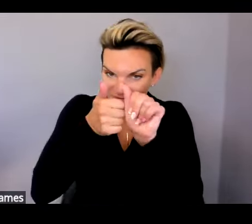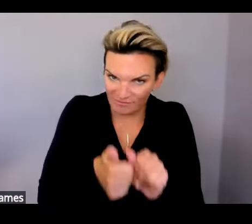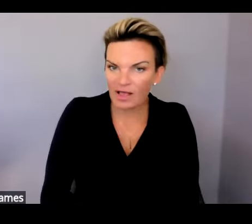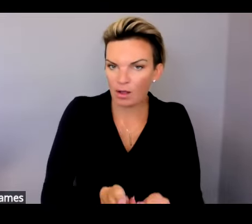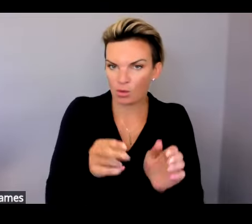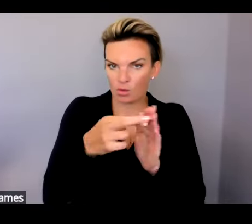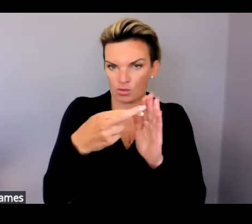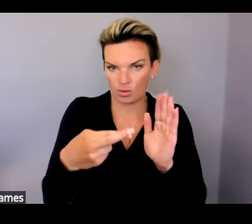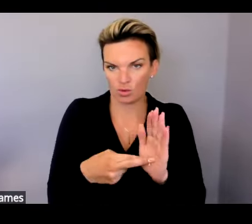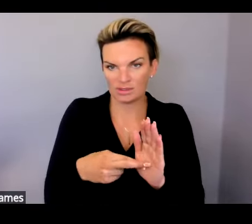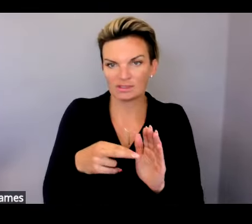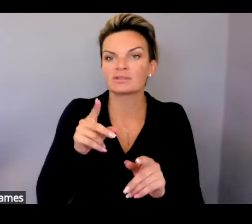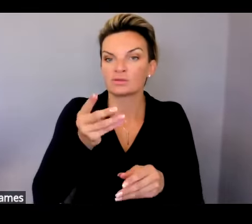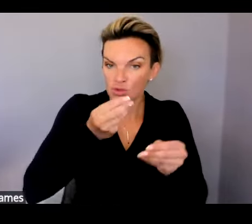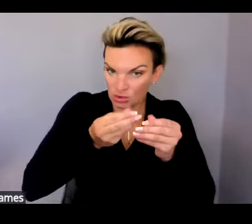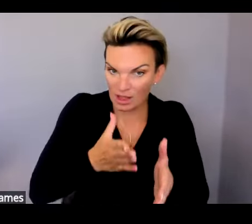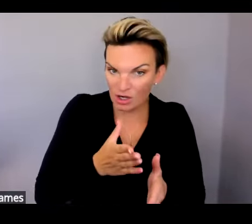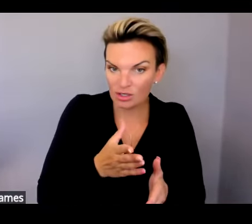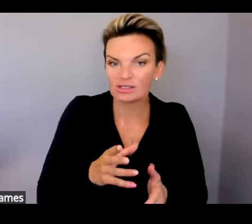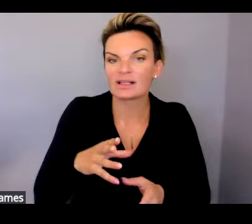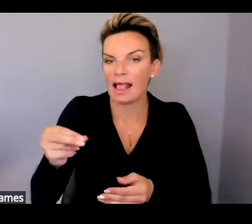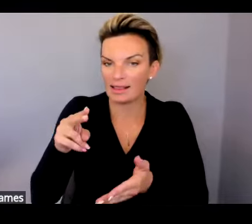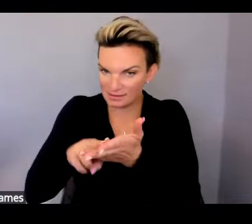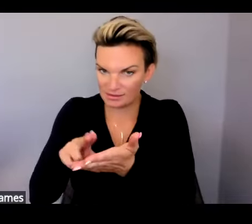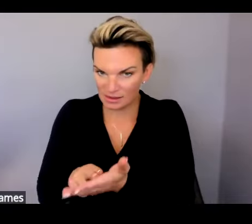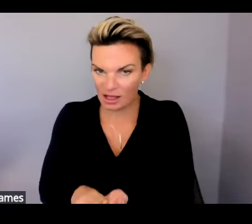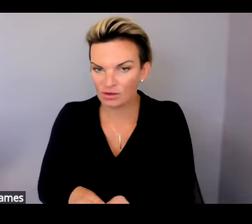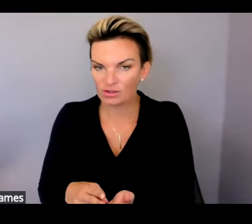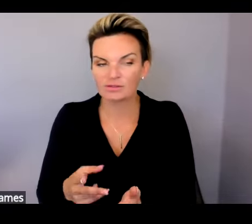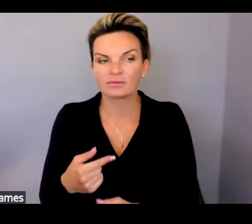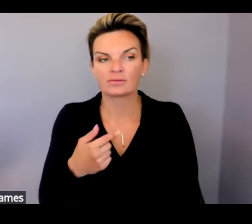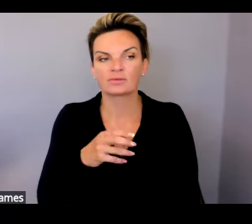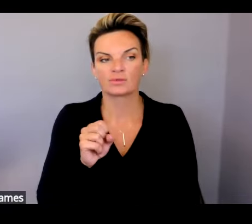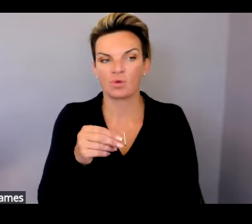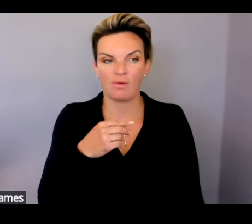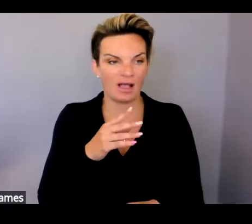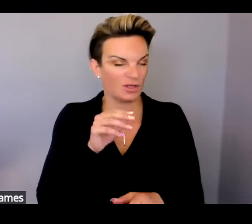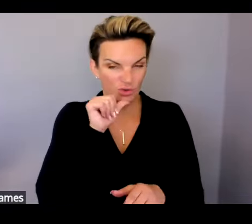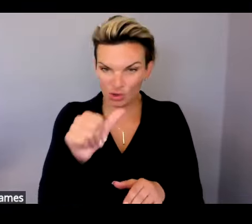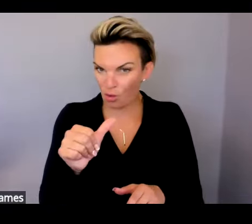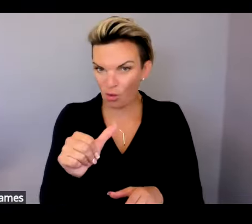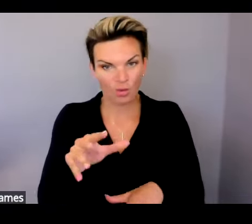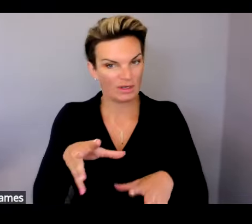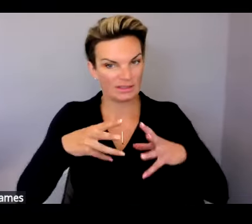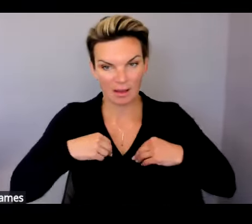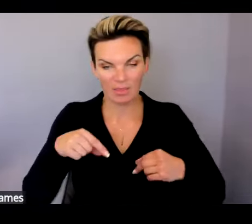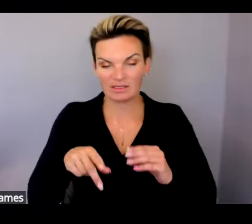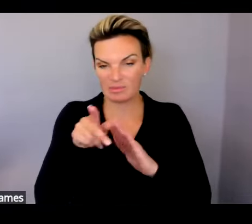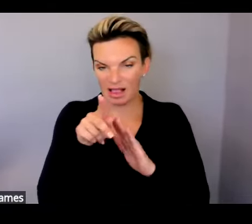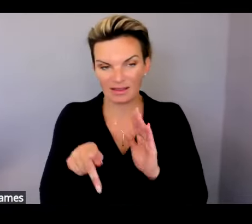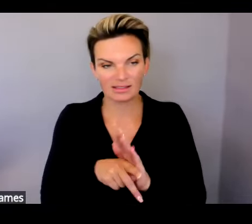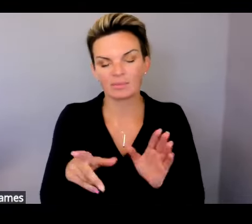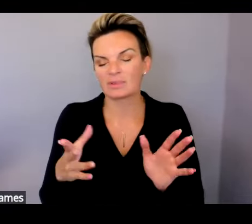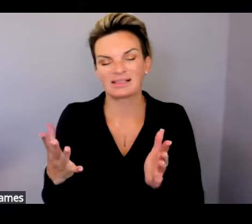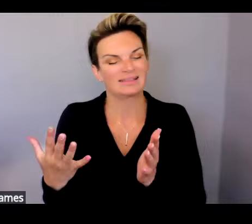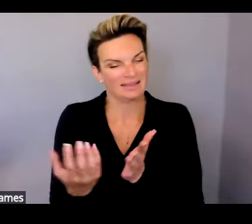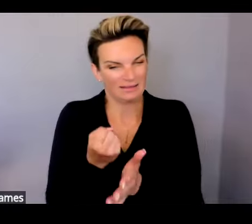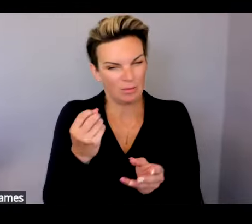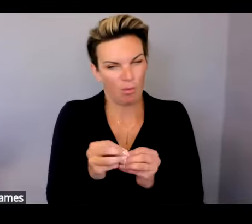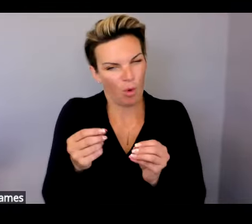petition signers. So I urge the board not to adopt this policy today, But let's have further dialogue on this. Let some of